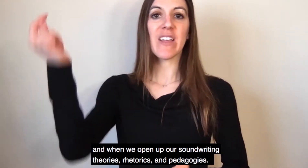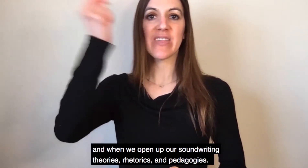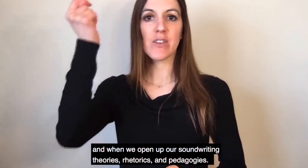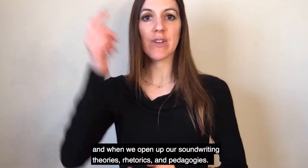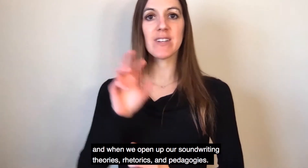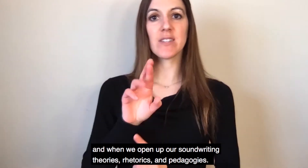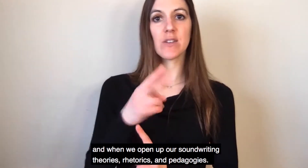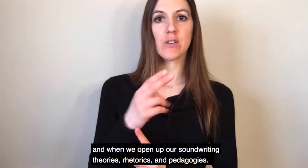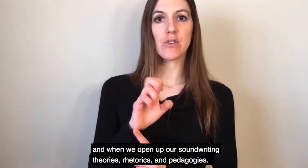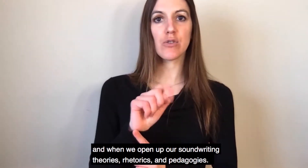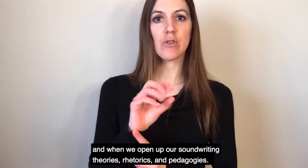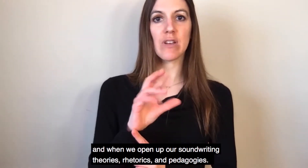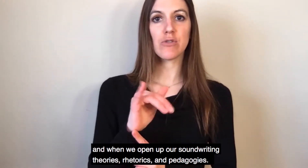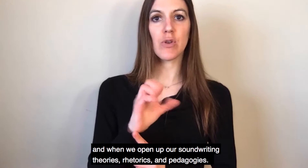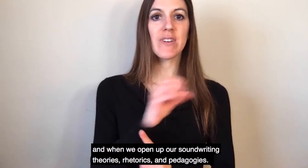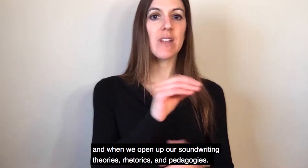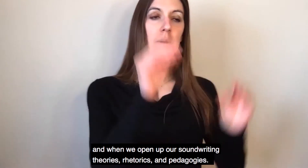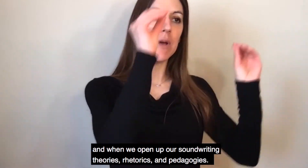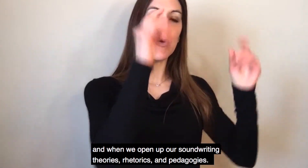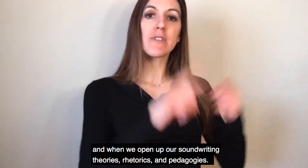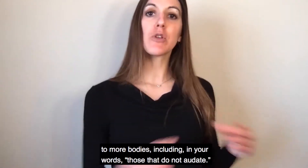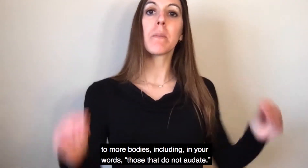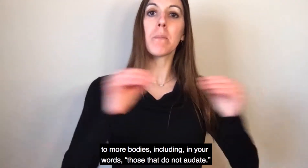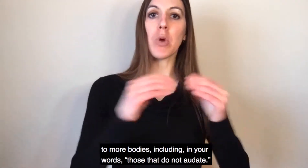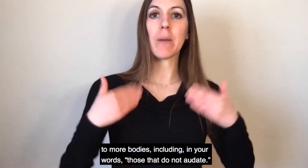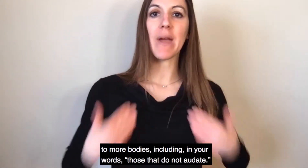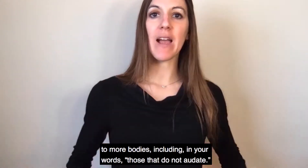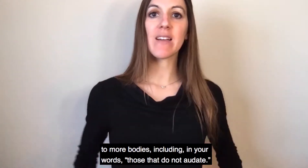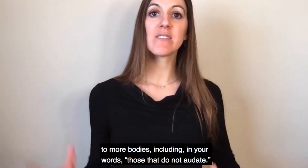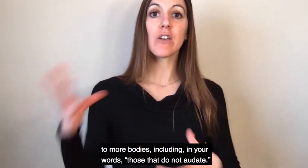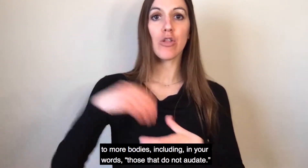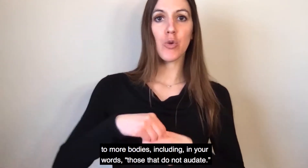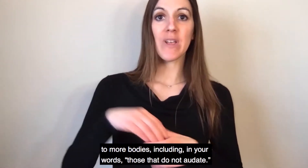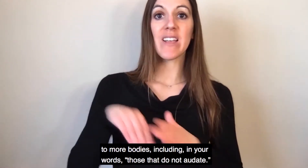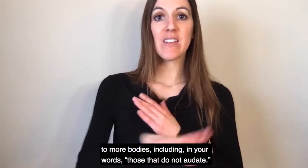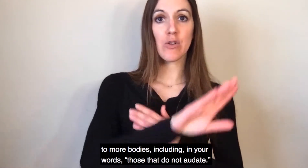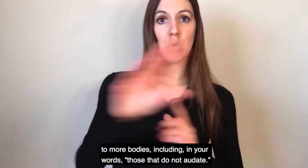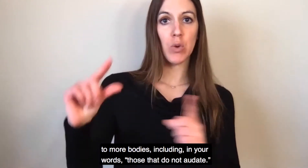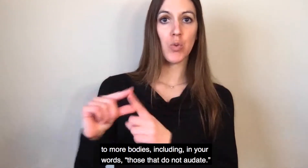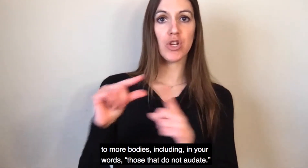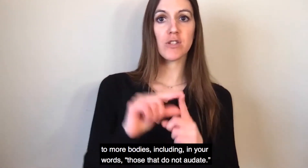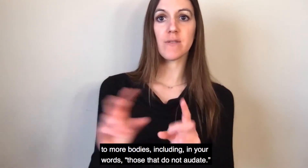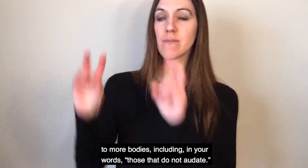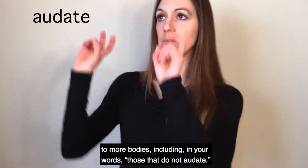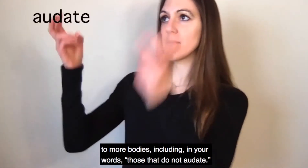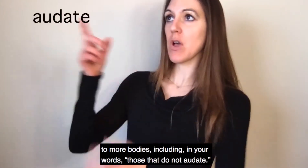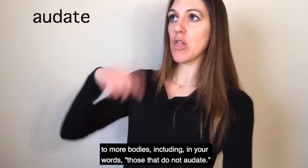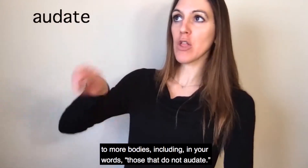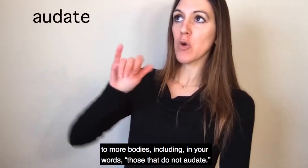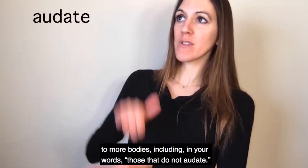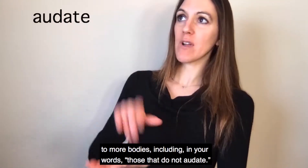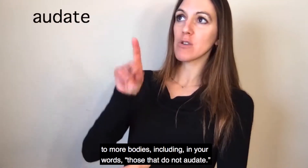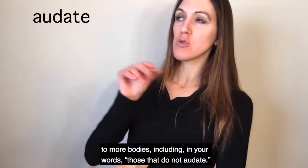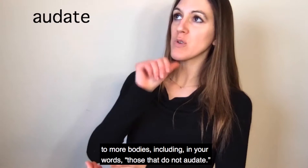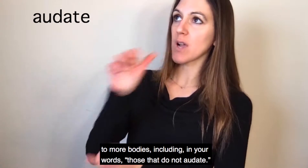rhetorics, and pedagogies to more bodies, including, in your words, those that do not